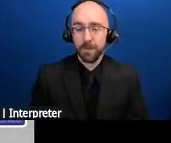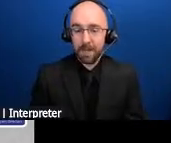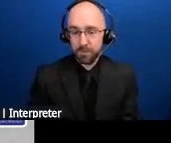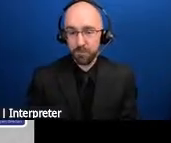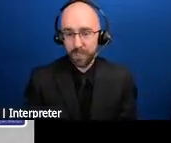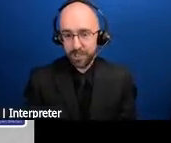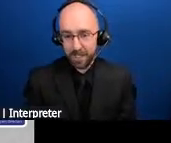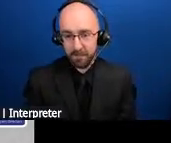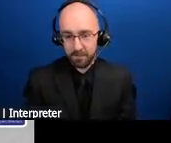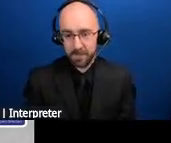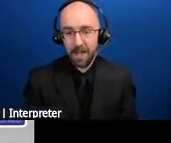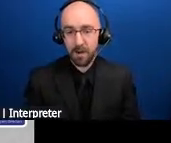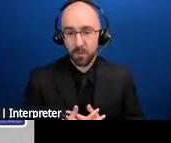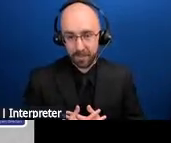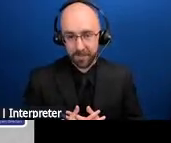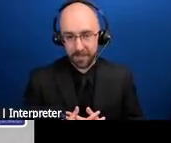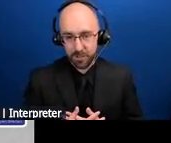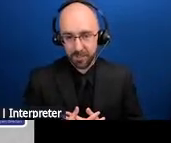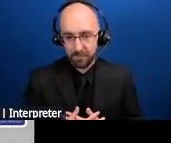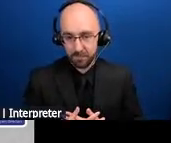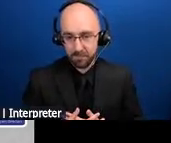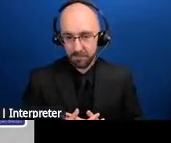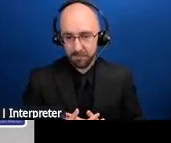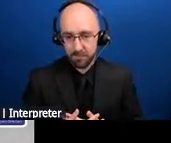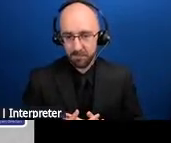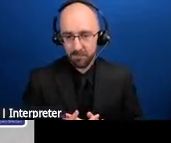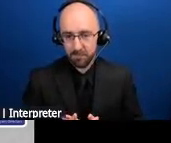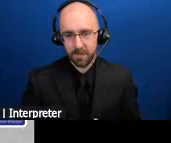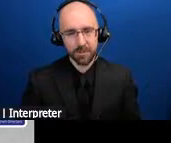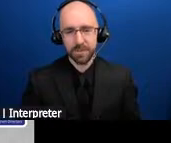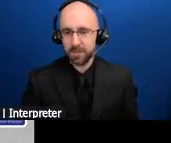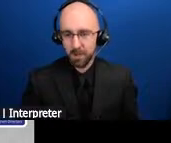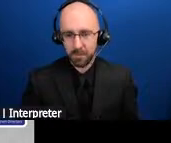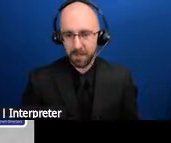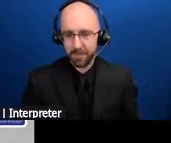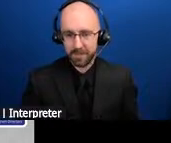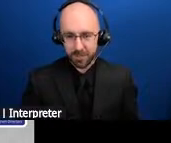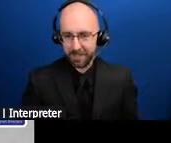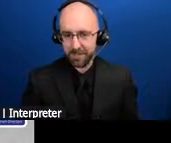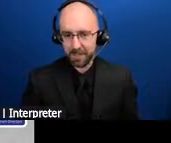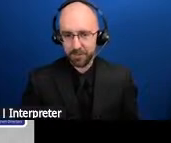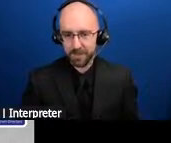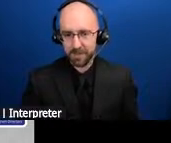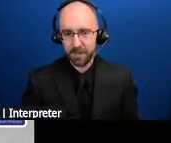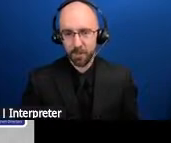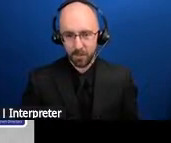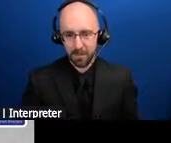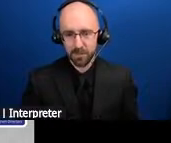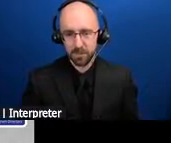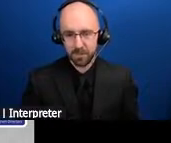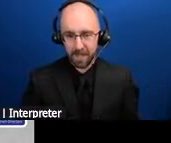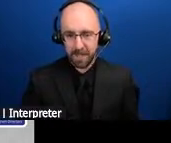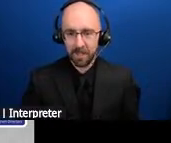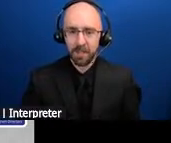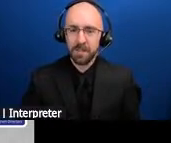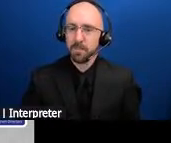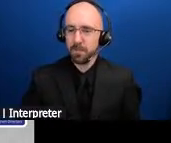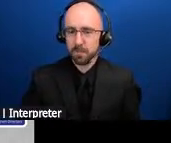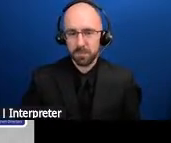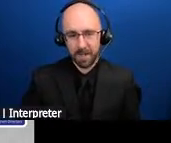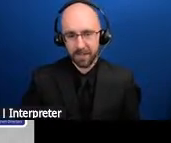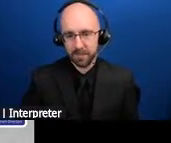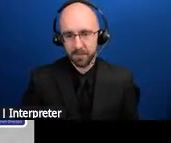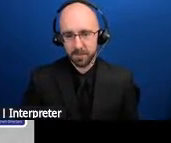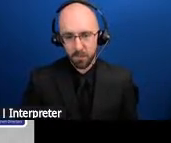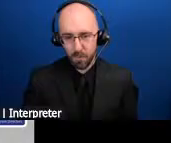And so Vibrant reached out to our organization just to talk about the chat and text services that we were able to provide,